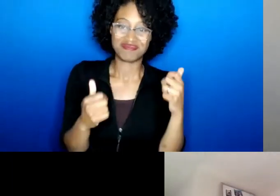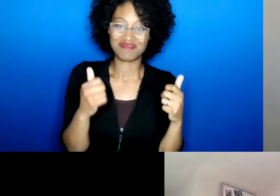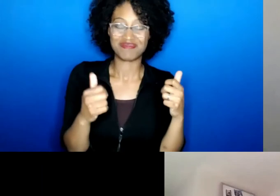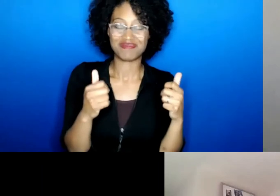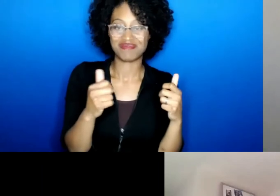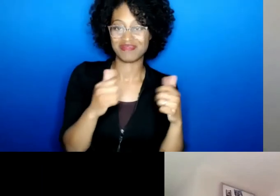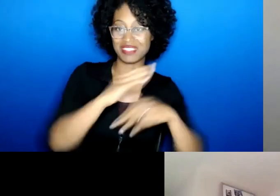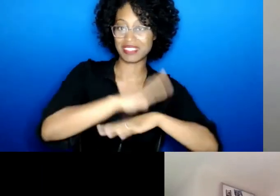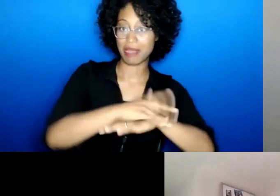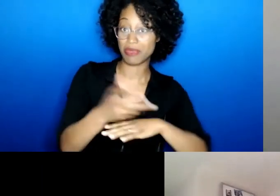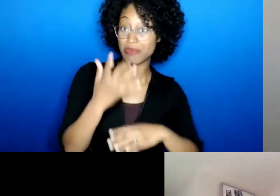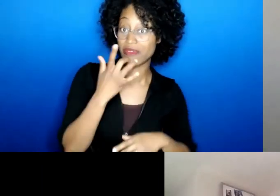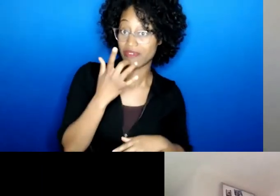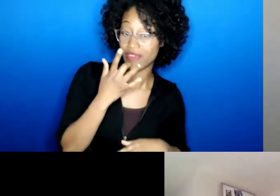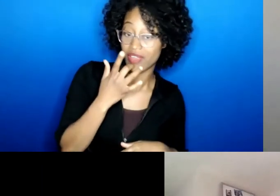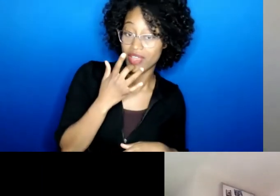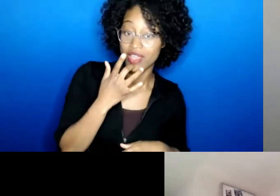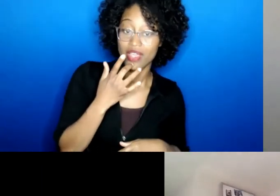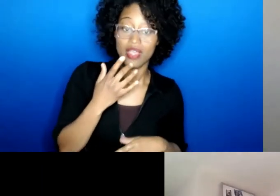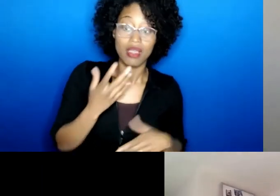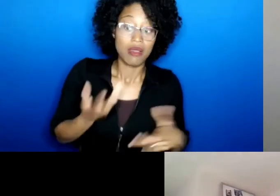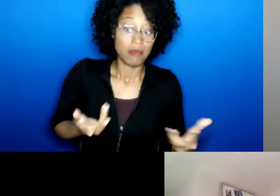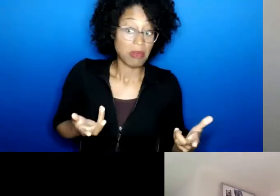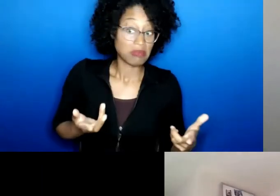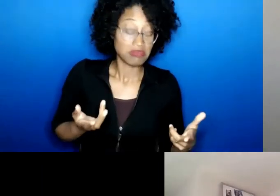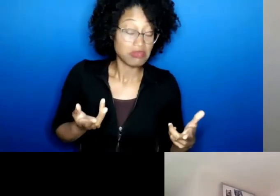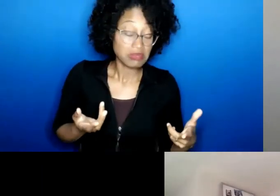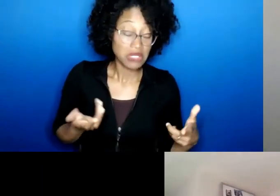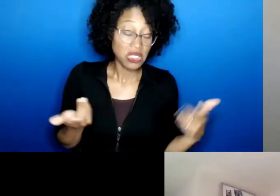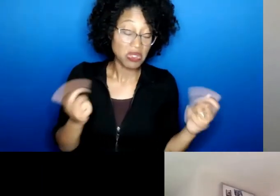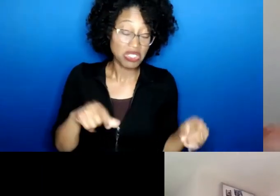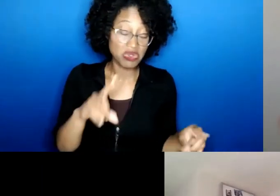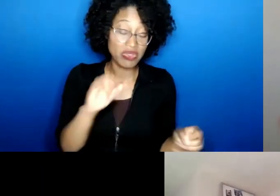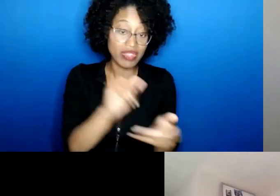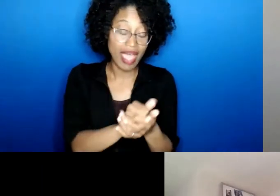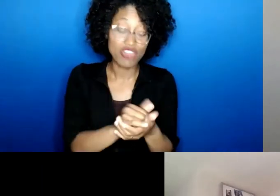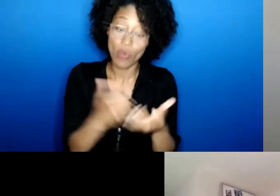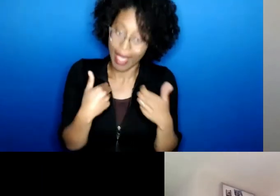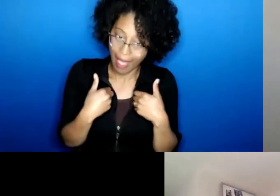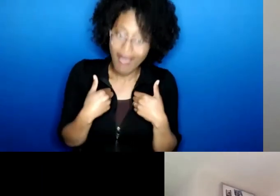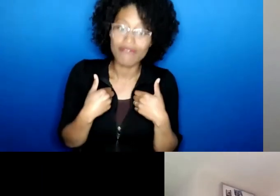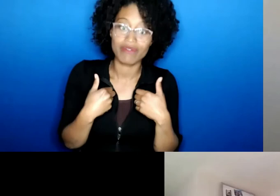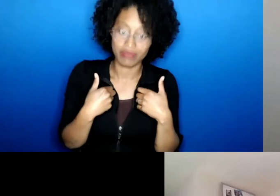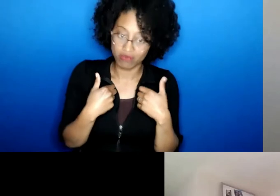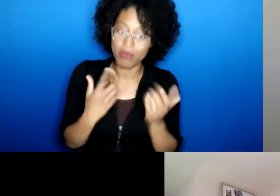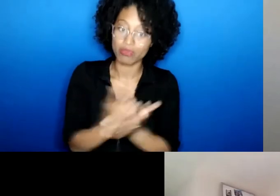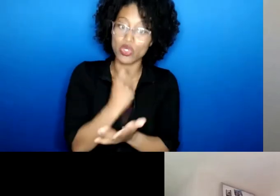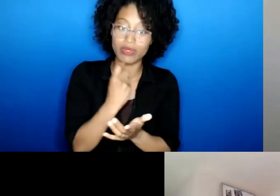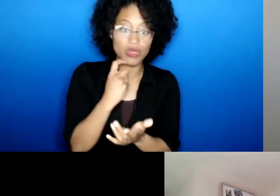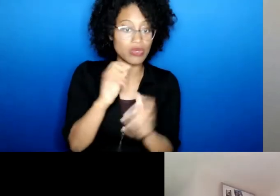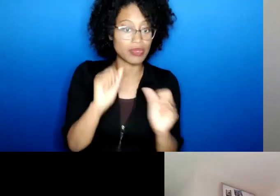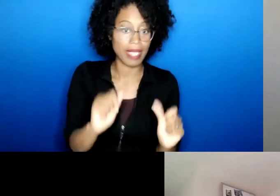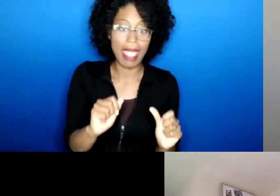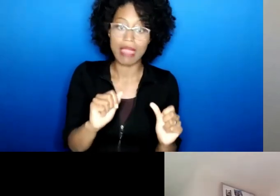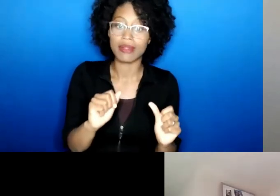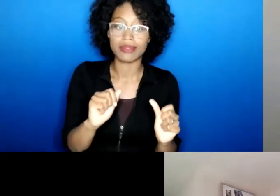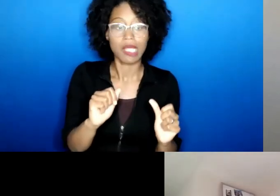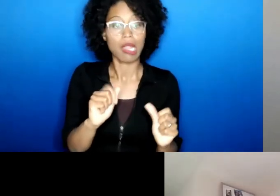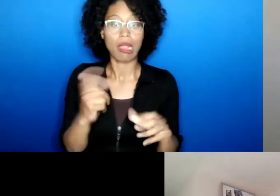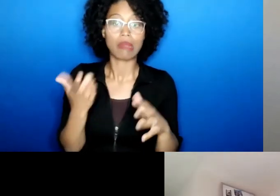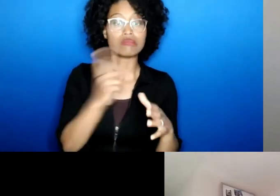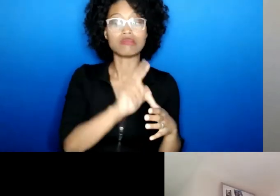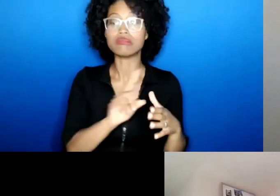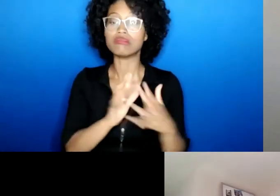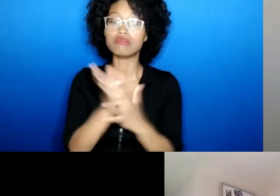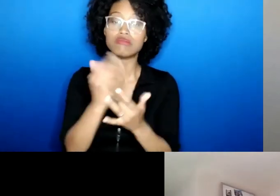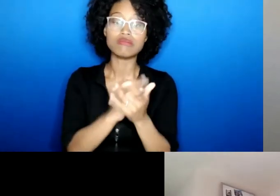maybe you want to bounce around. So you'll have that opportunity to move around and network through smaller